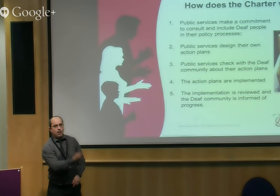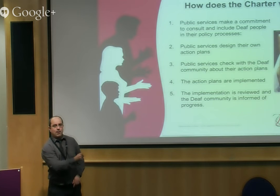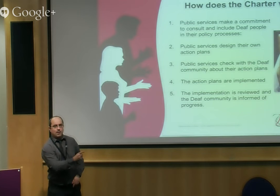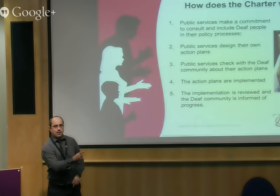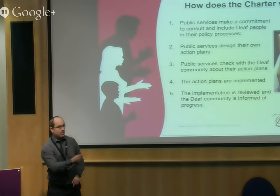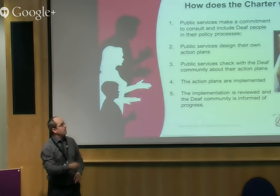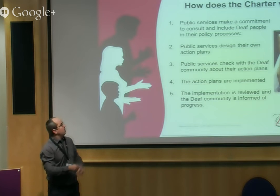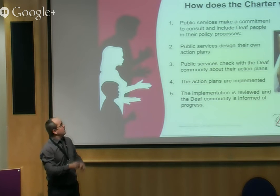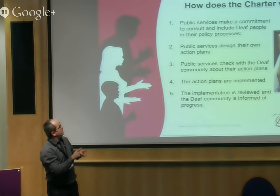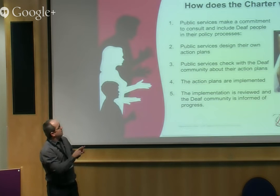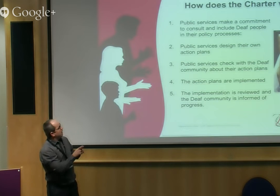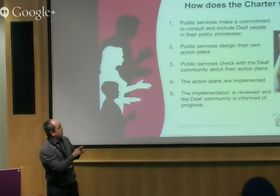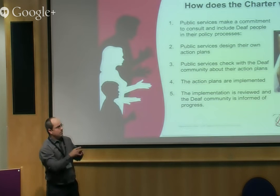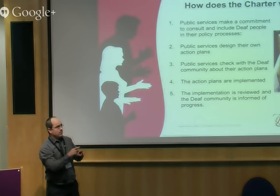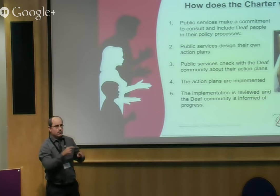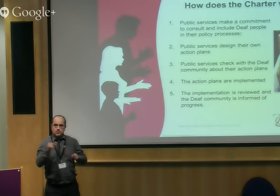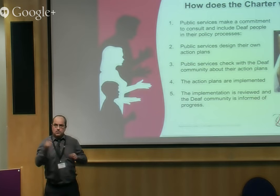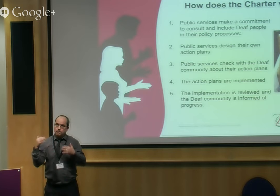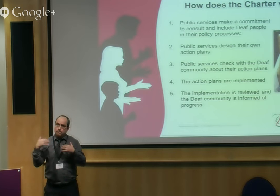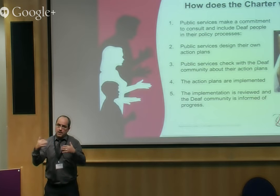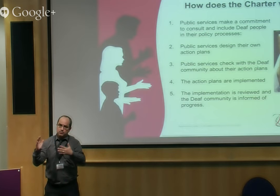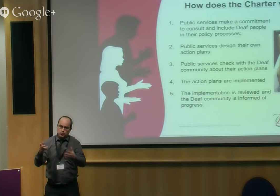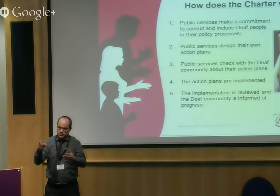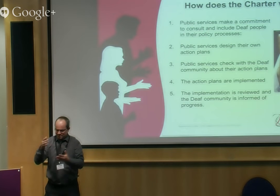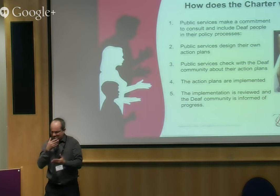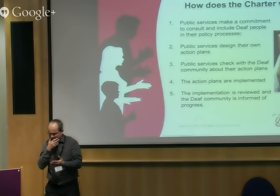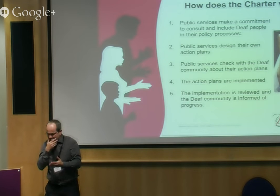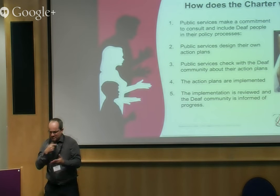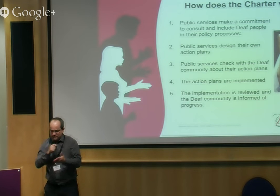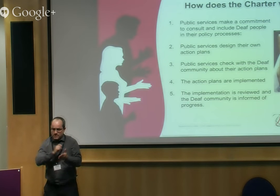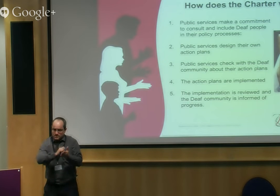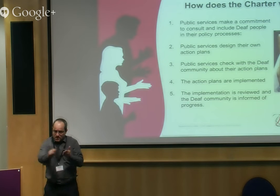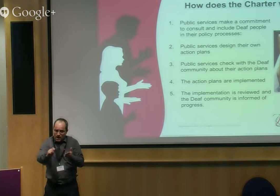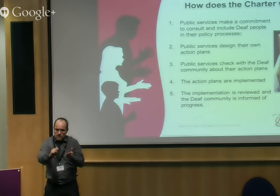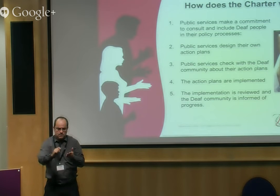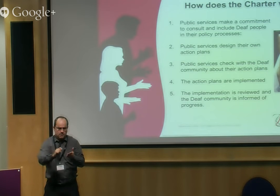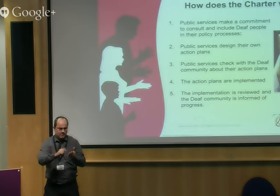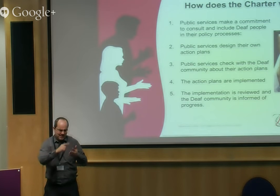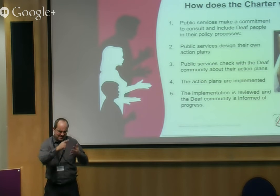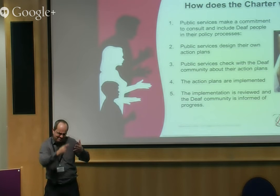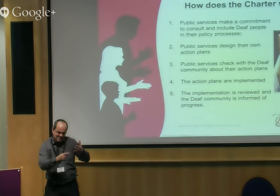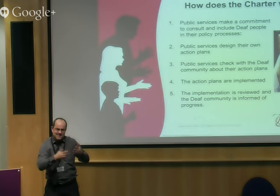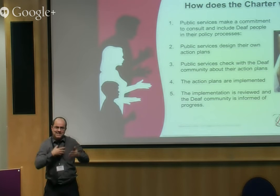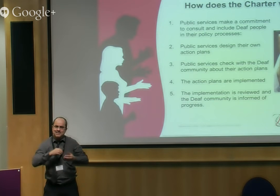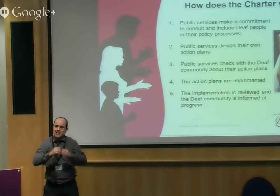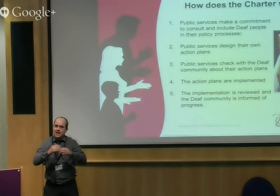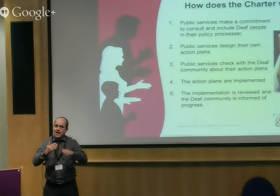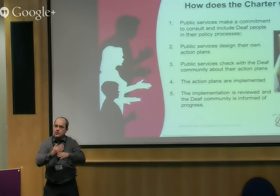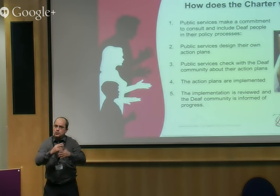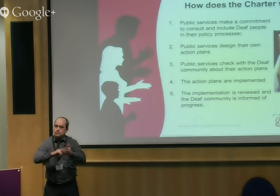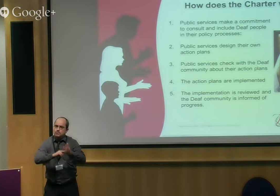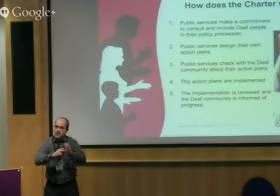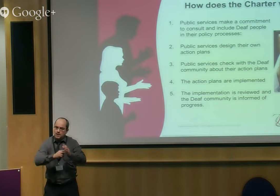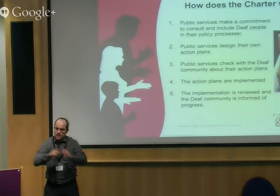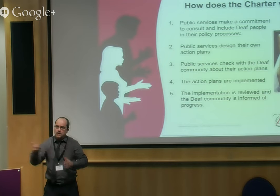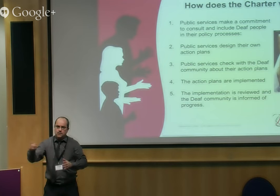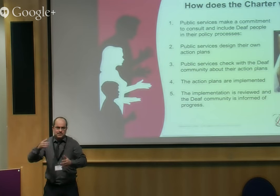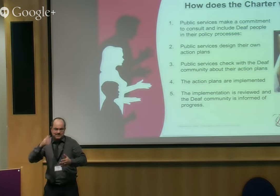themselves, and they felt like an equal member of the place that they lived in. When the